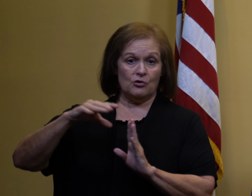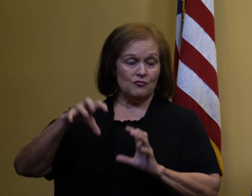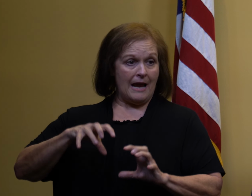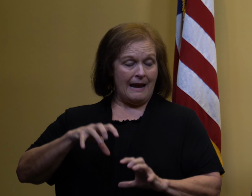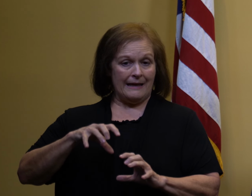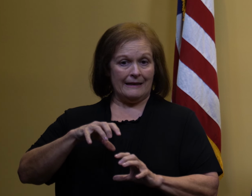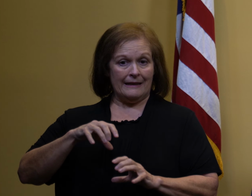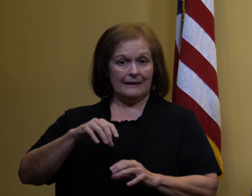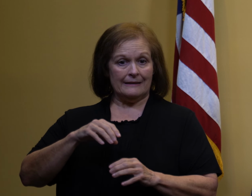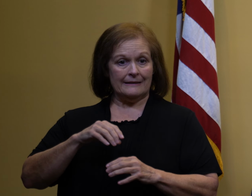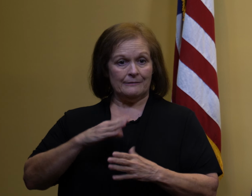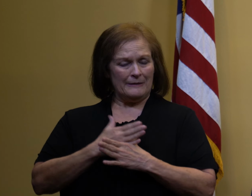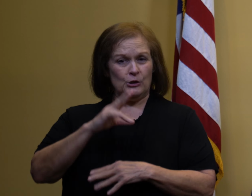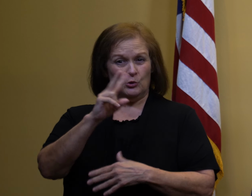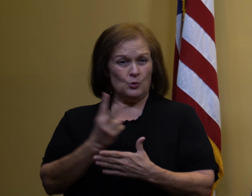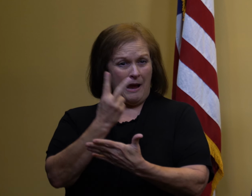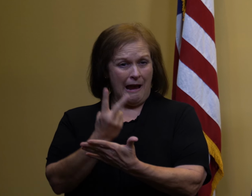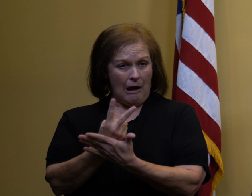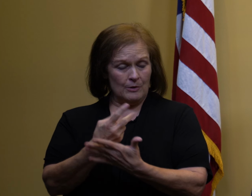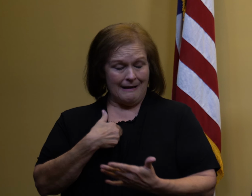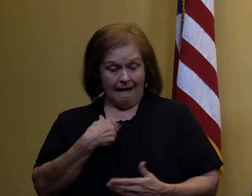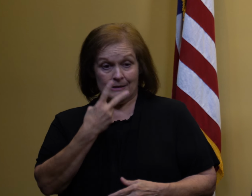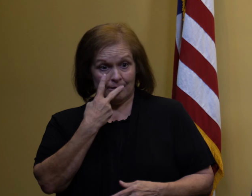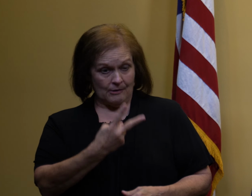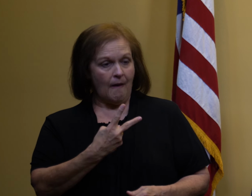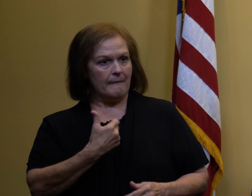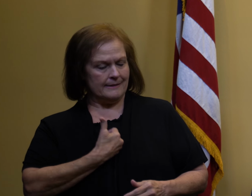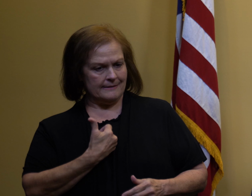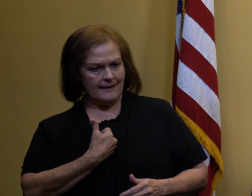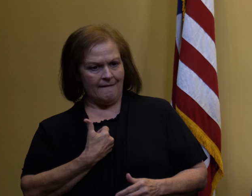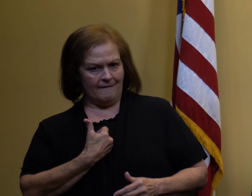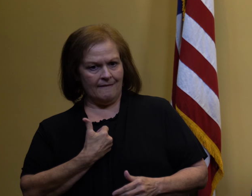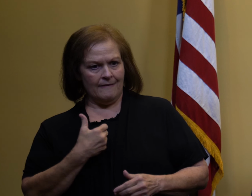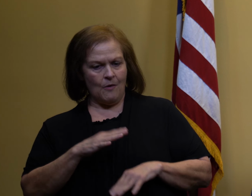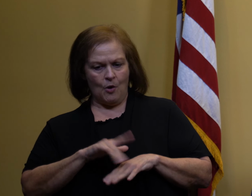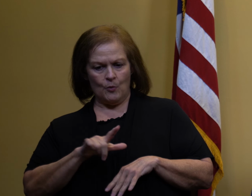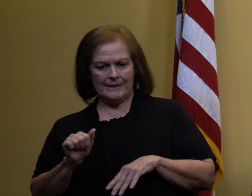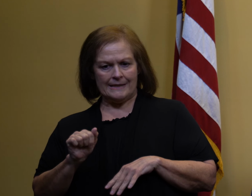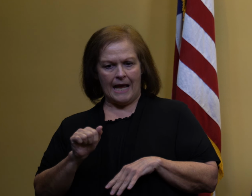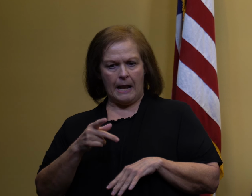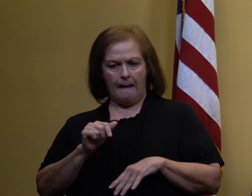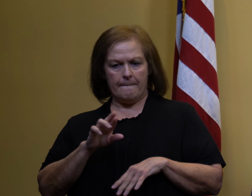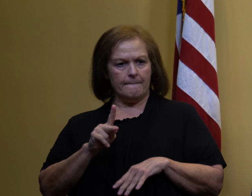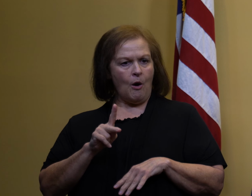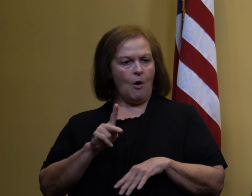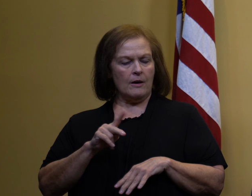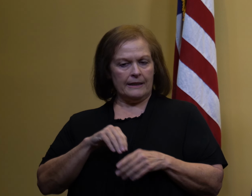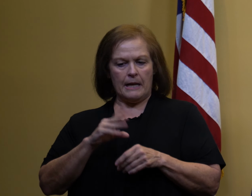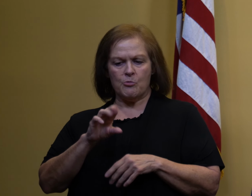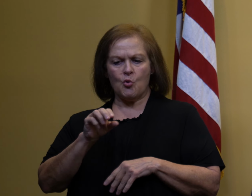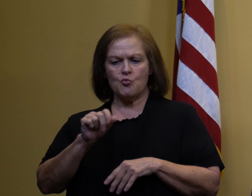2 hours. I saw that again firsthand where I am on Louisiana Avenue Parkway in